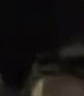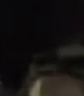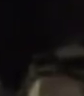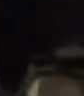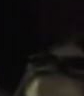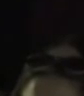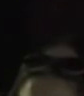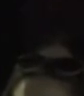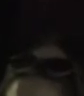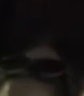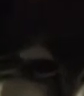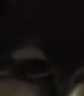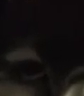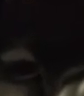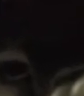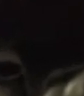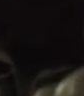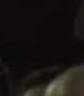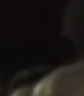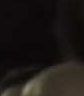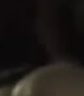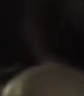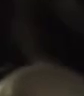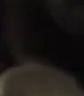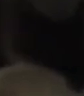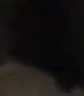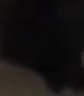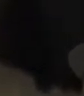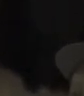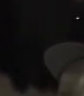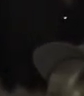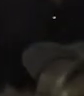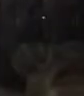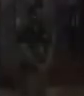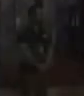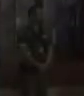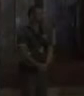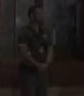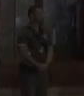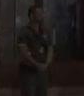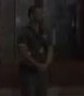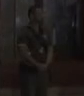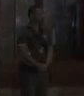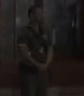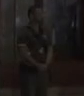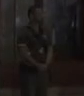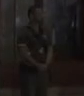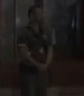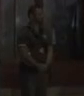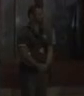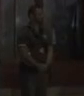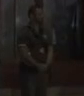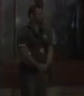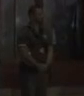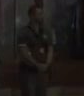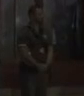power. Wonderful. Are you all right? Thank you. Apologies, that's all right. Heere God, wij danken u